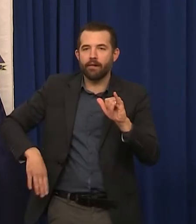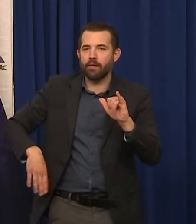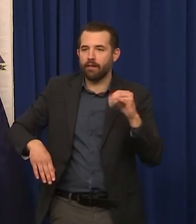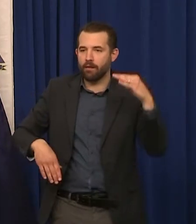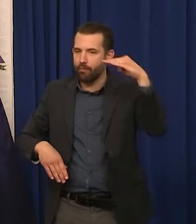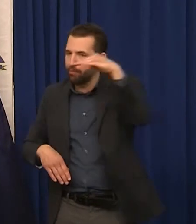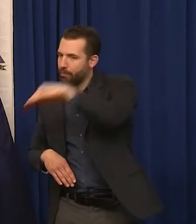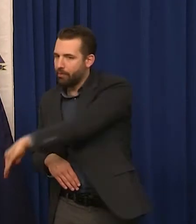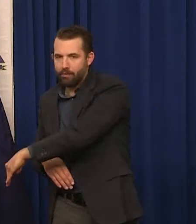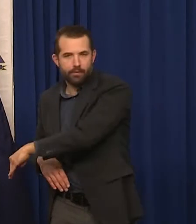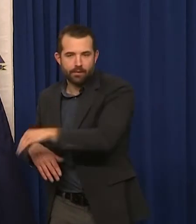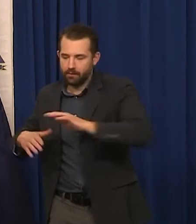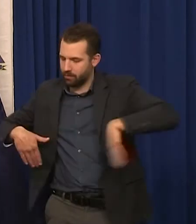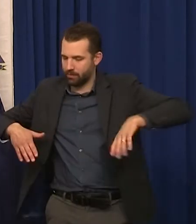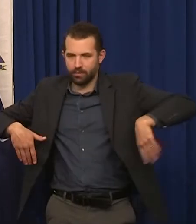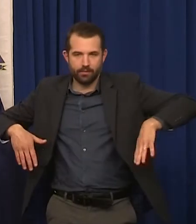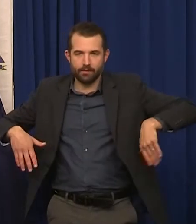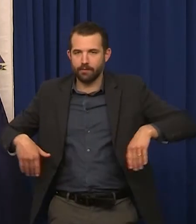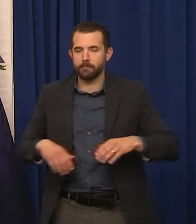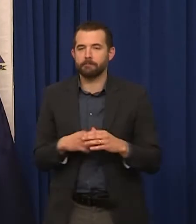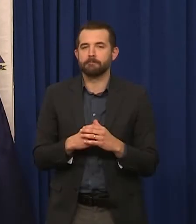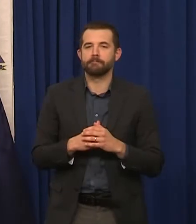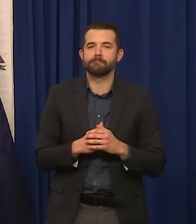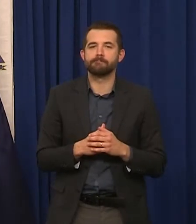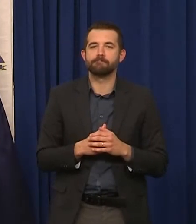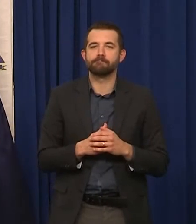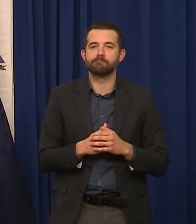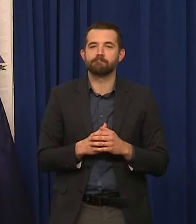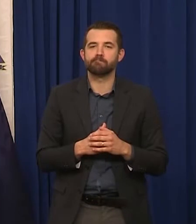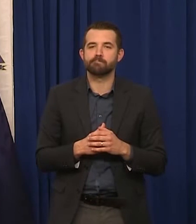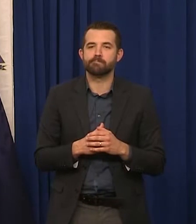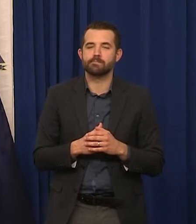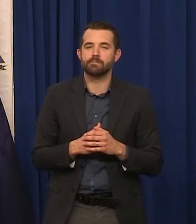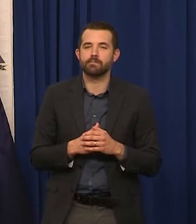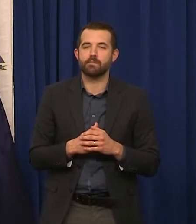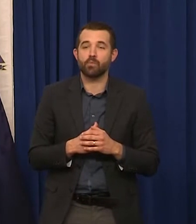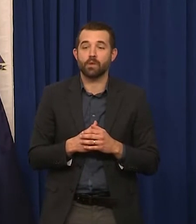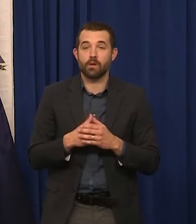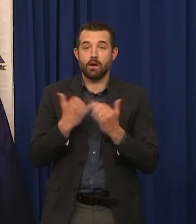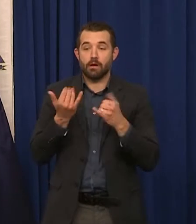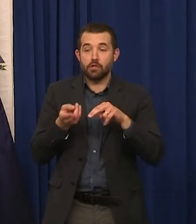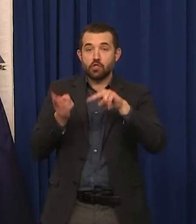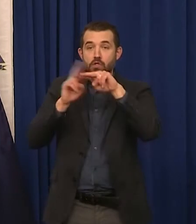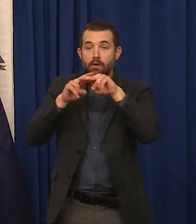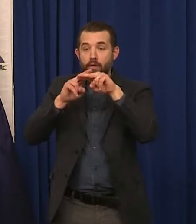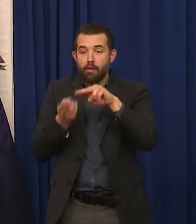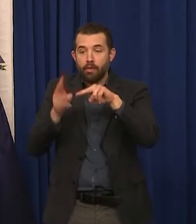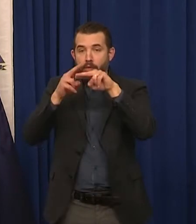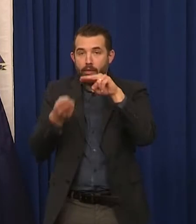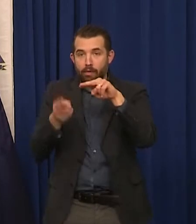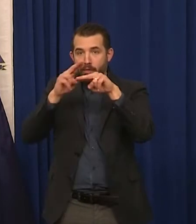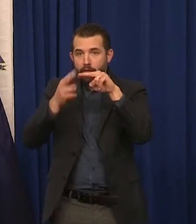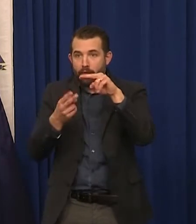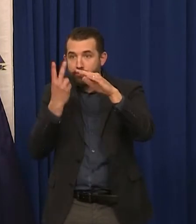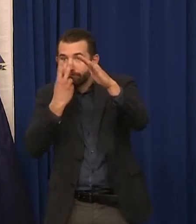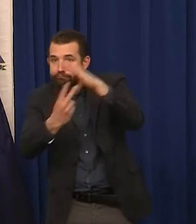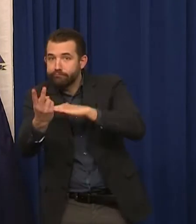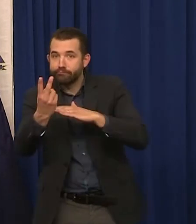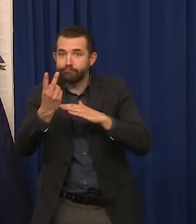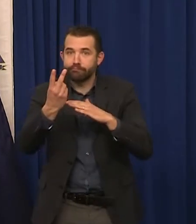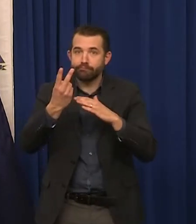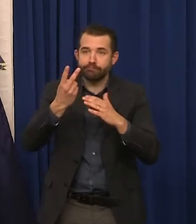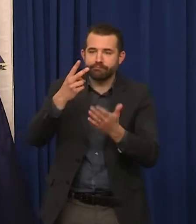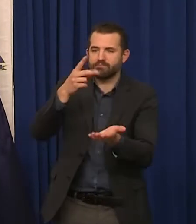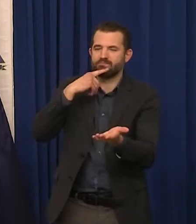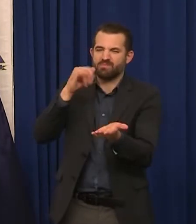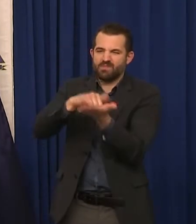we have in Maine, any one day's change is difficult to interpret. When you've got tens of thousands of